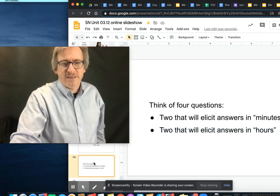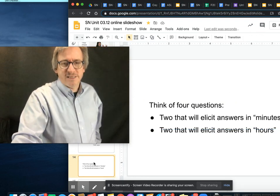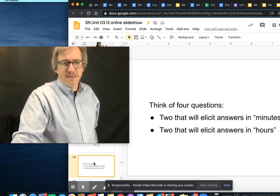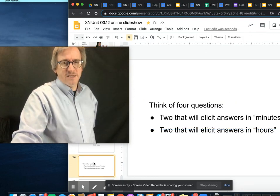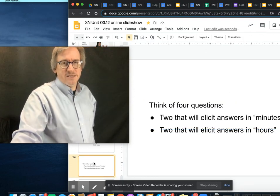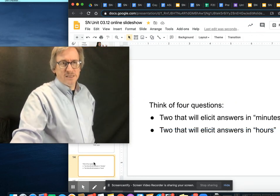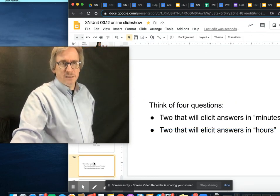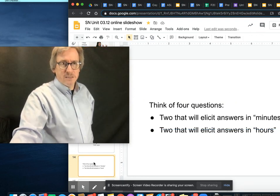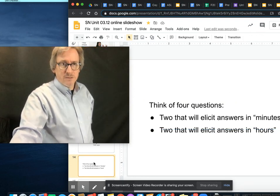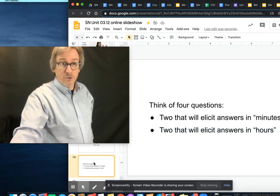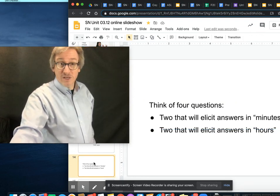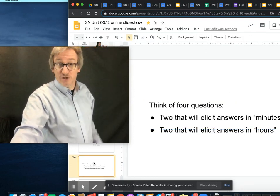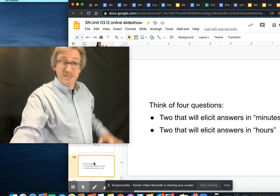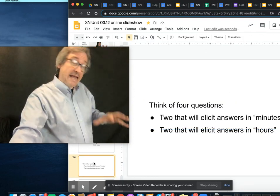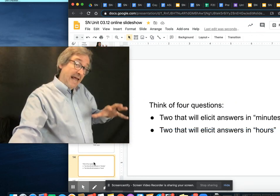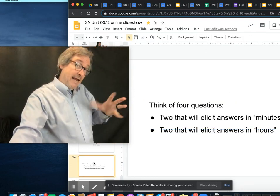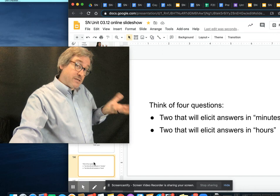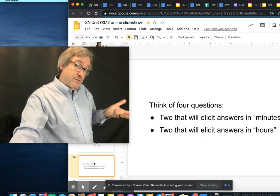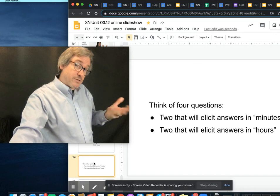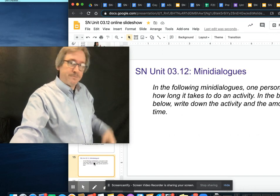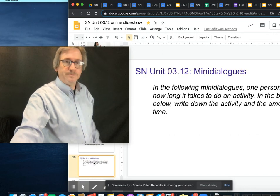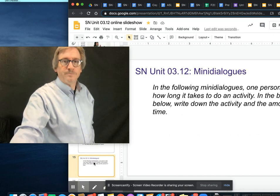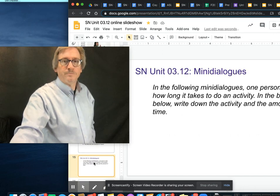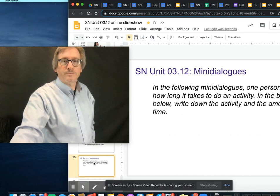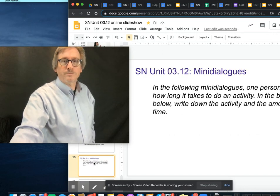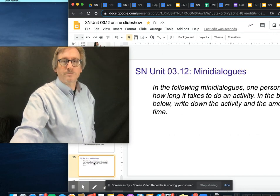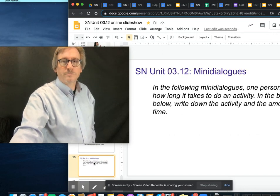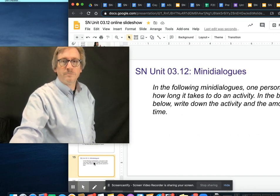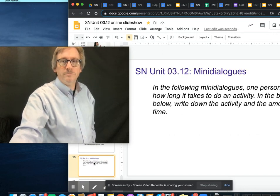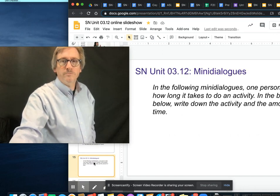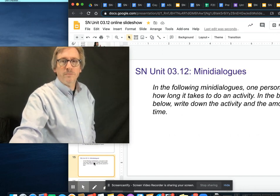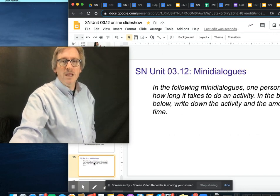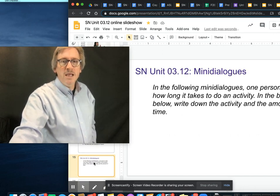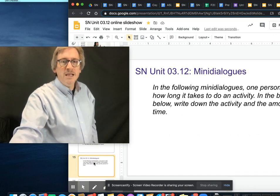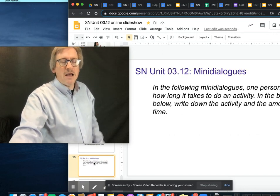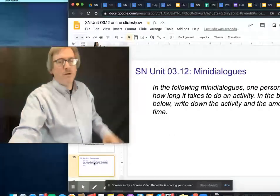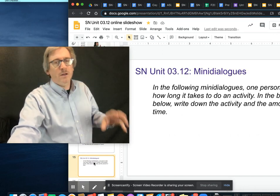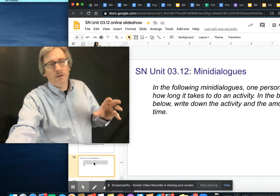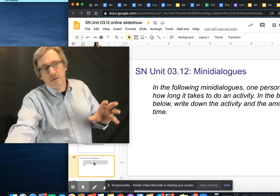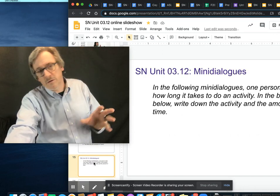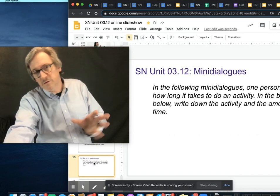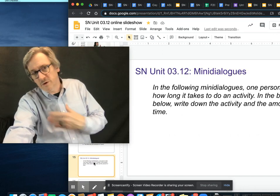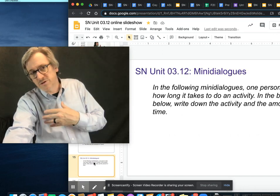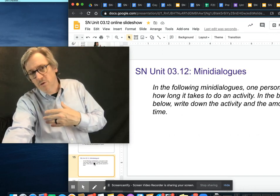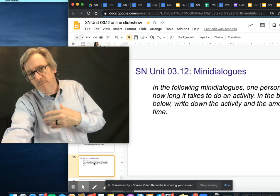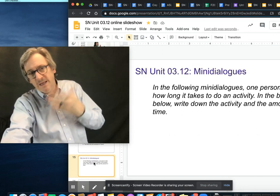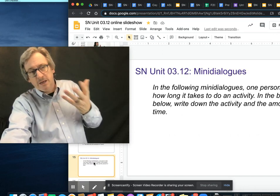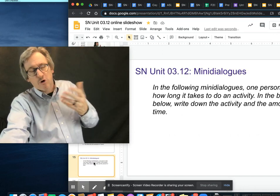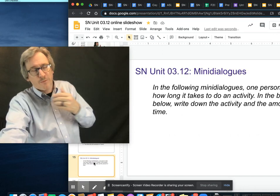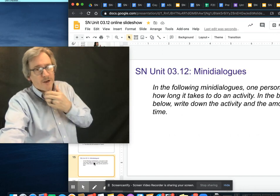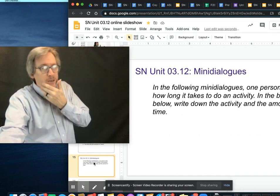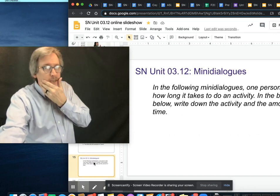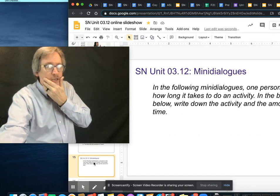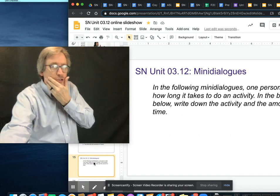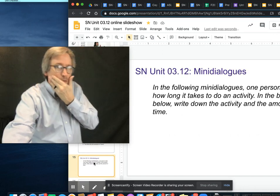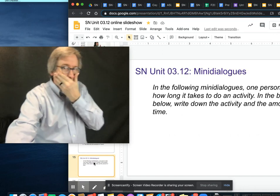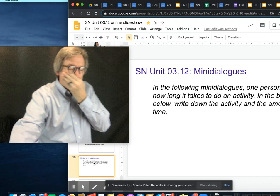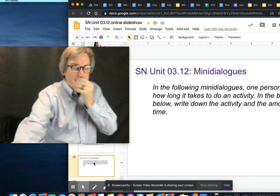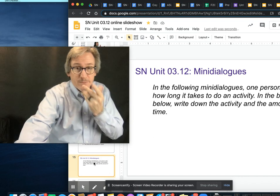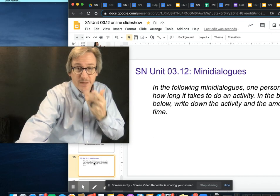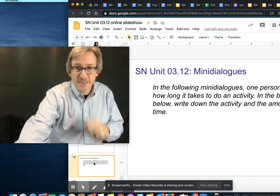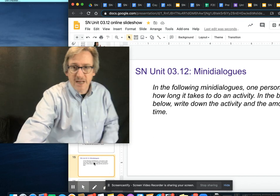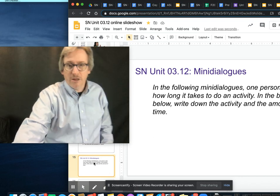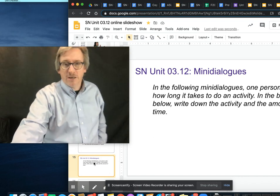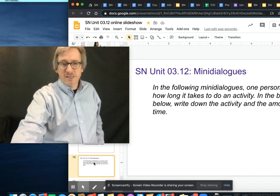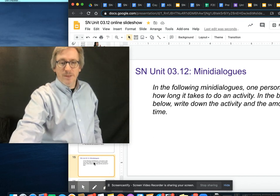practice sentences, questions, and answers. Now, those will all be incorporated into